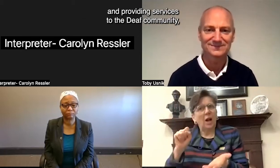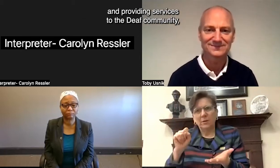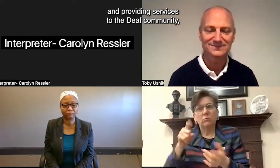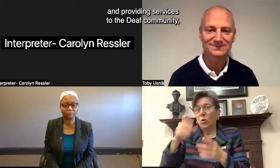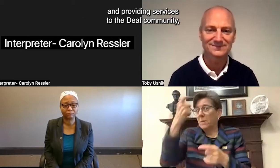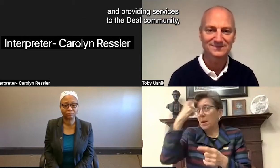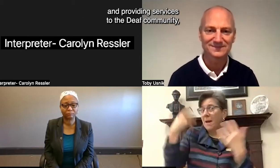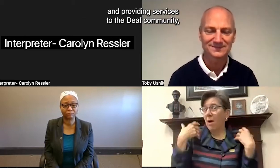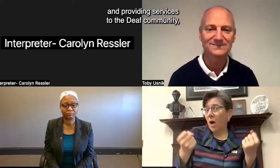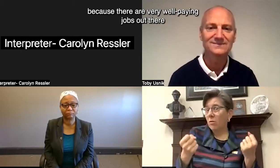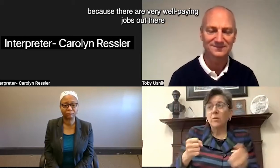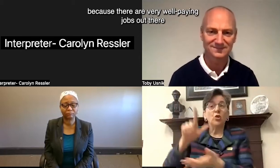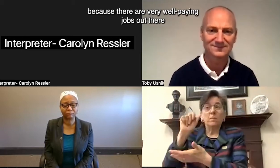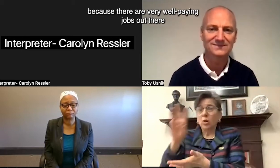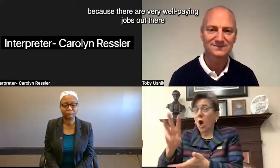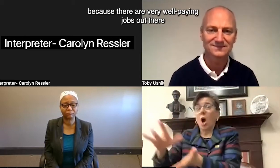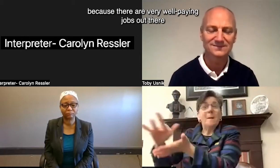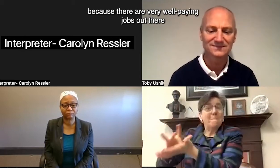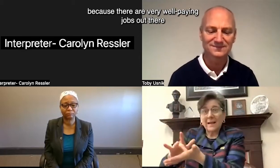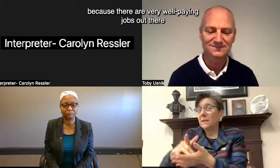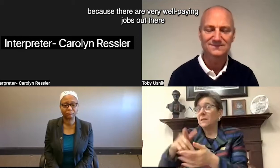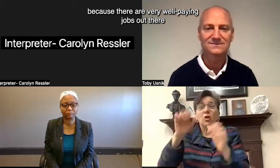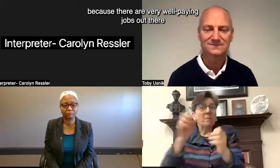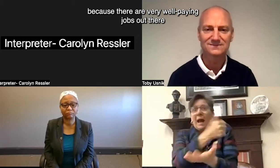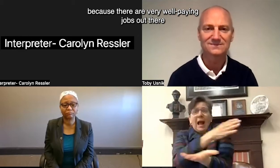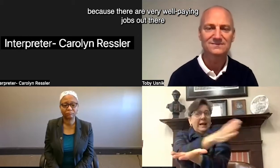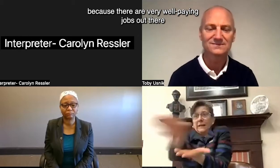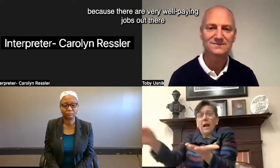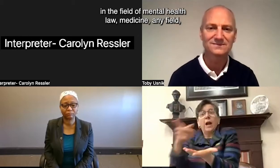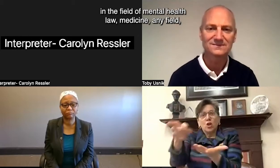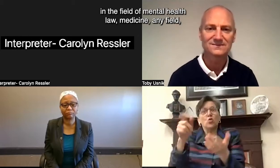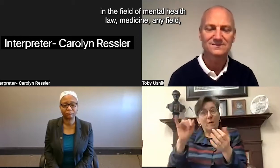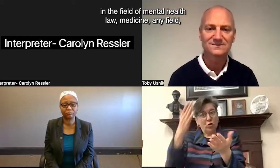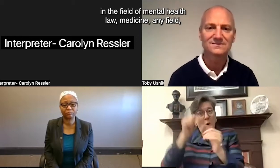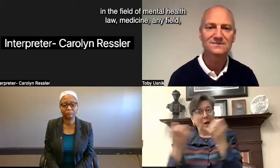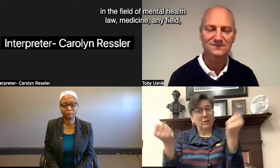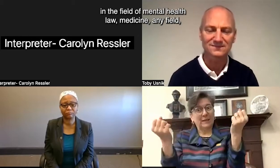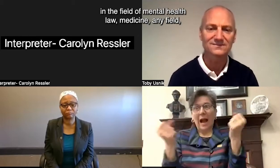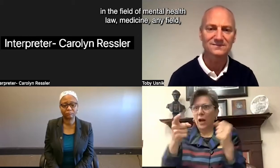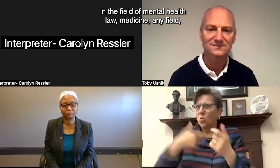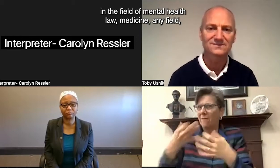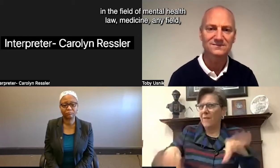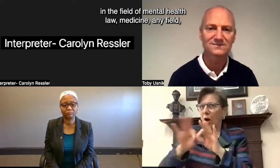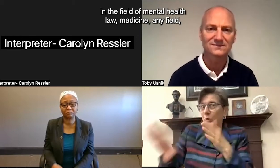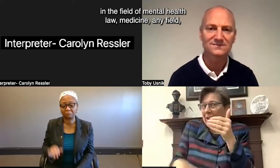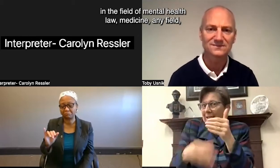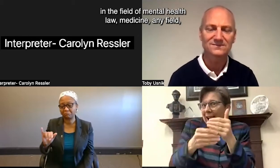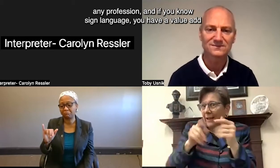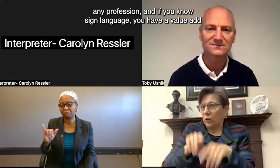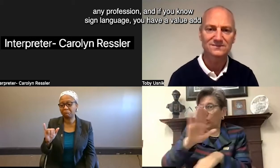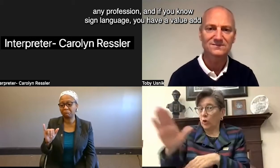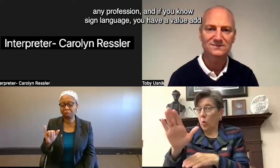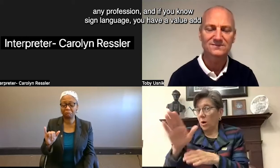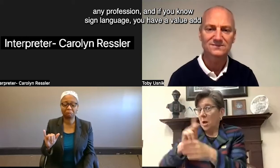because there are very well-paying jobs out there in the field of mental health, law, medicine, any field, any profession. If you know sign